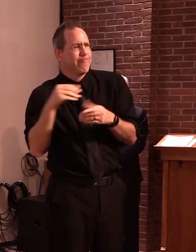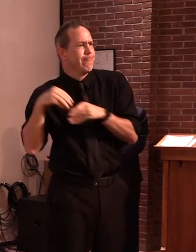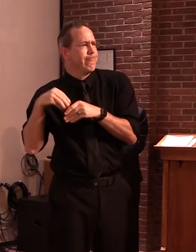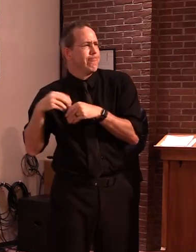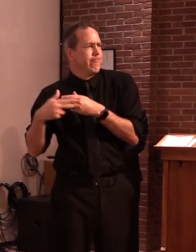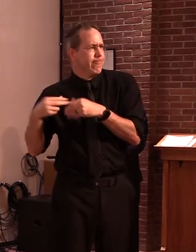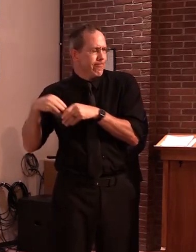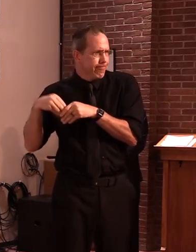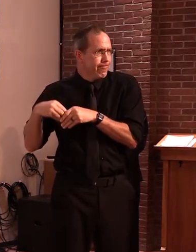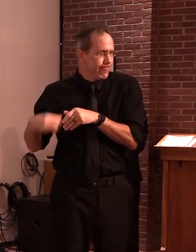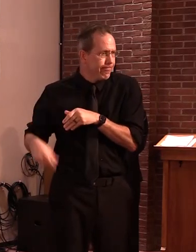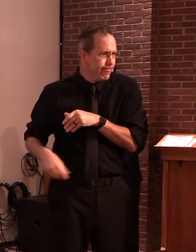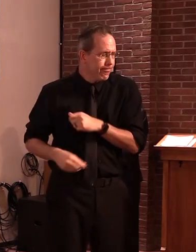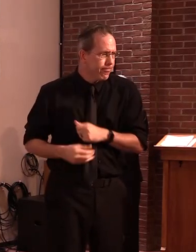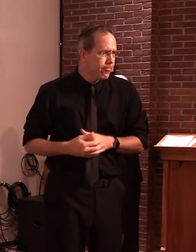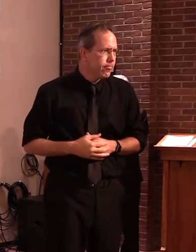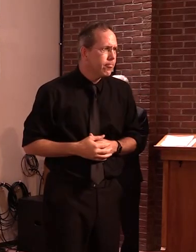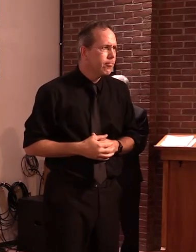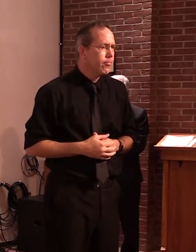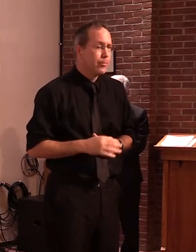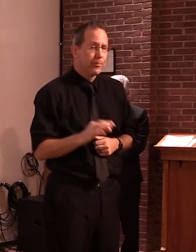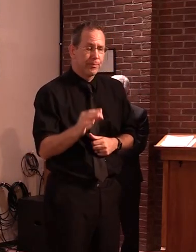Digger.